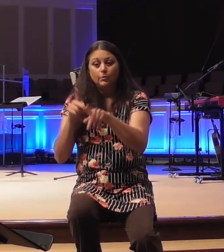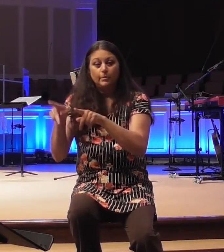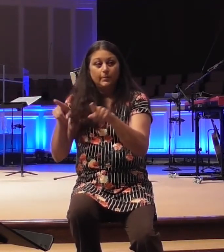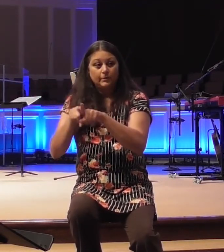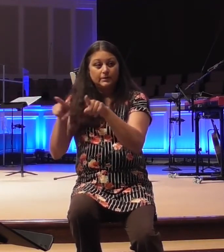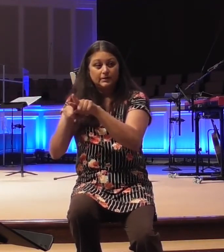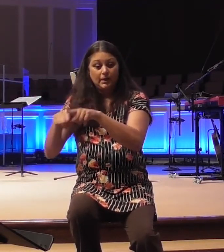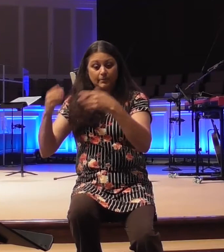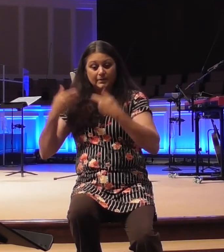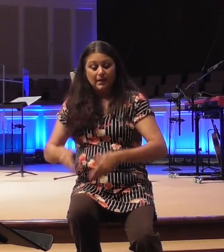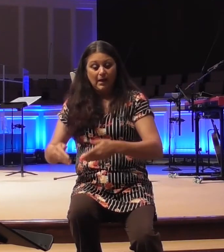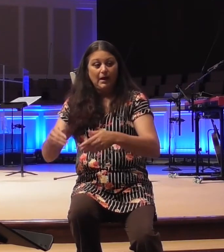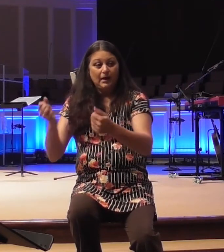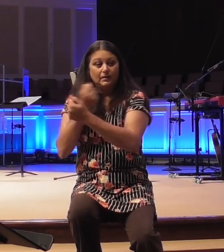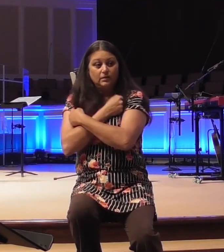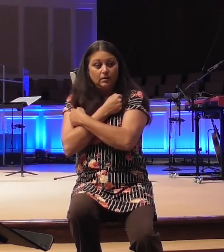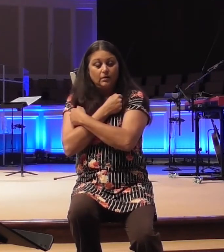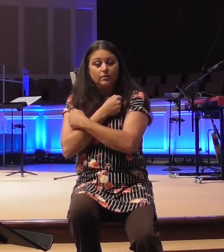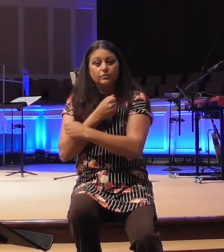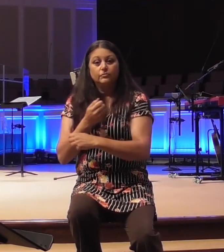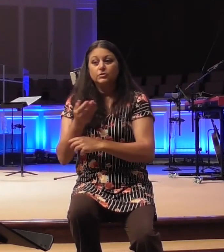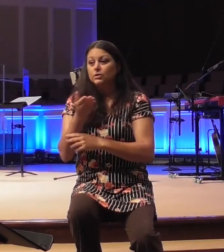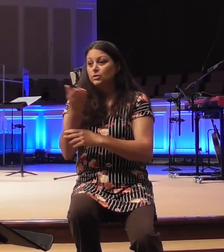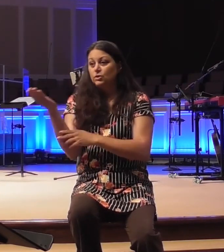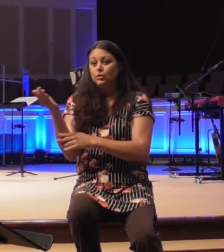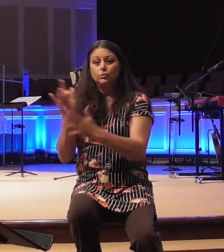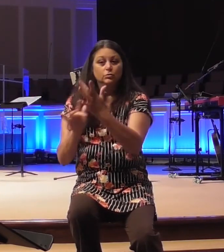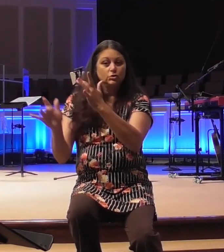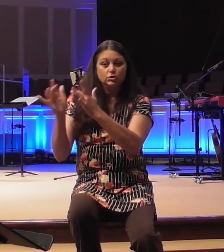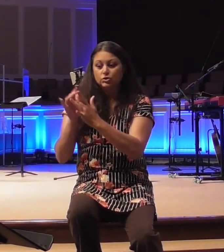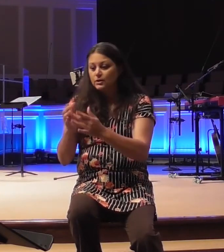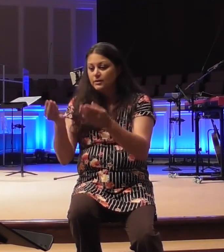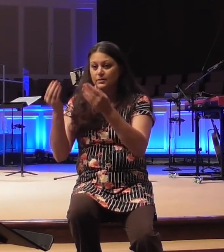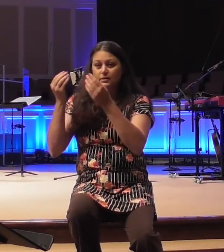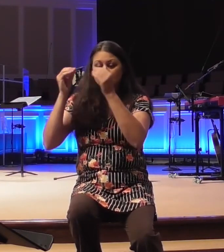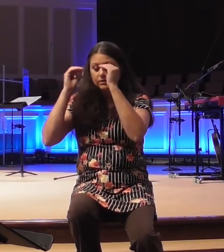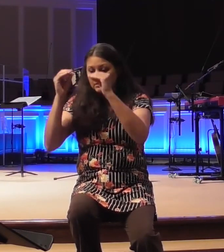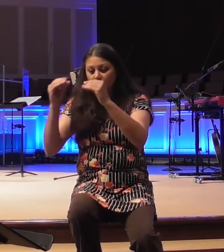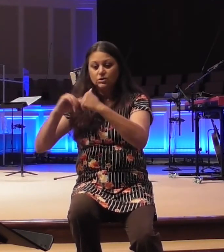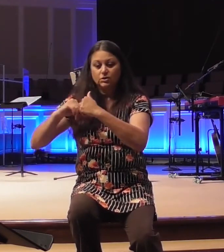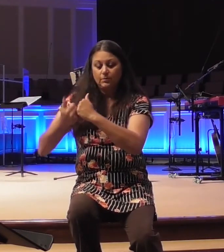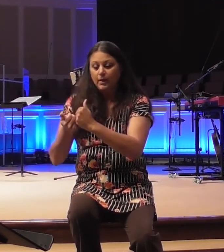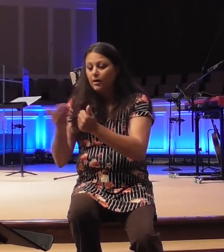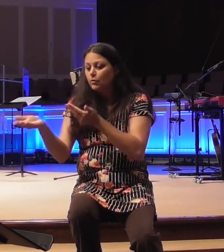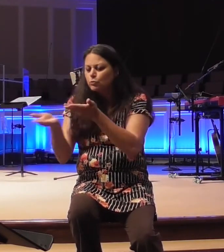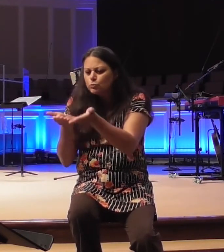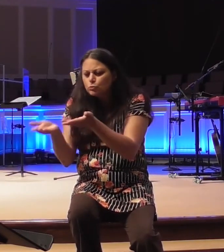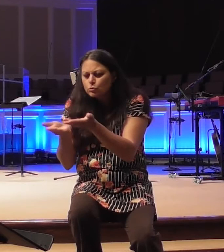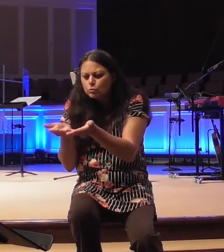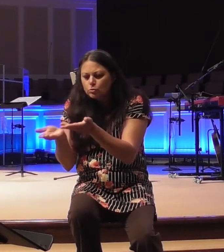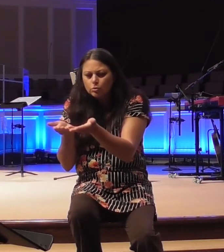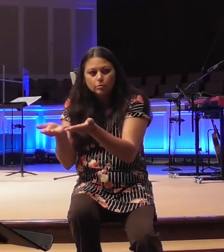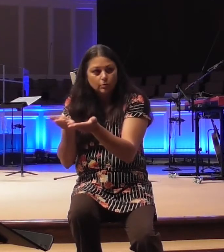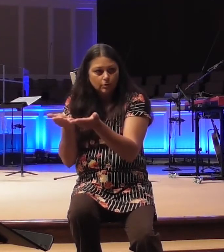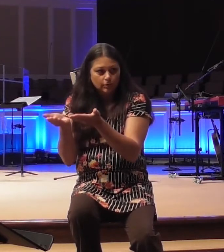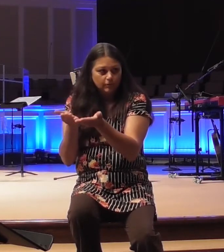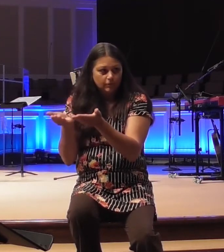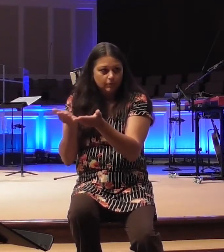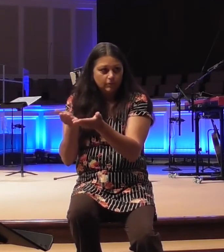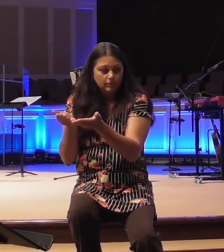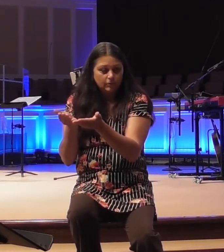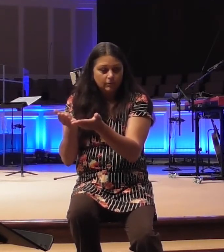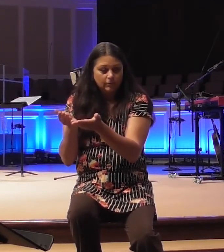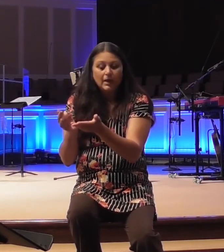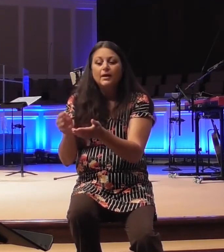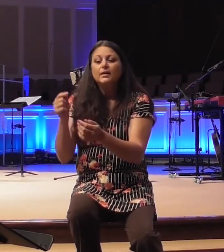fight about who's the greatest, and Jesus teaches them about servanthood. The one who's greatest in my kingdom is the one who serves, who doesn't try to get up to the